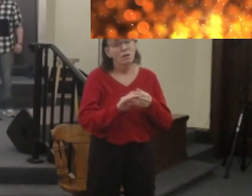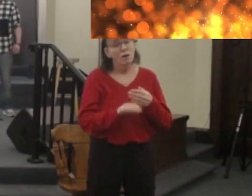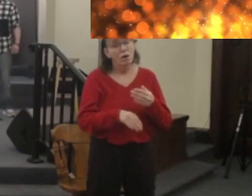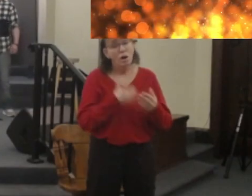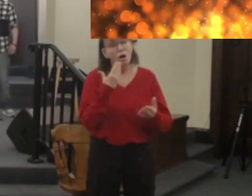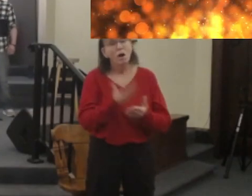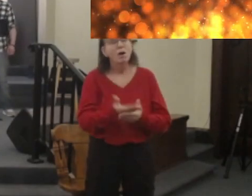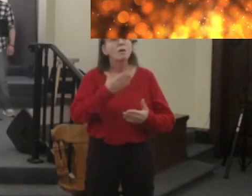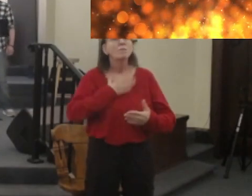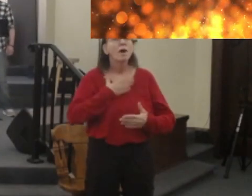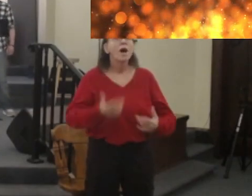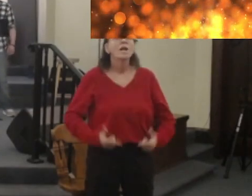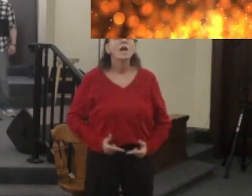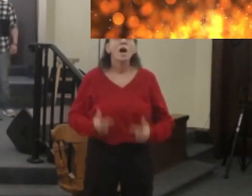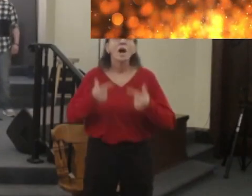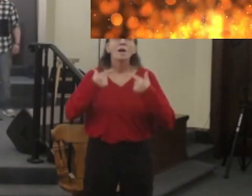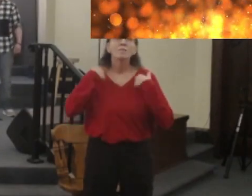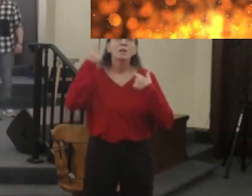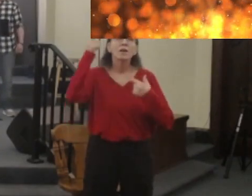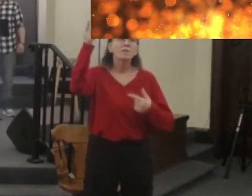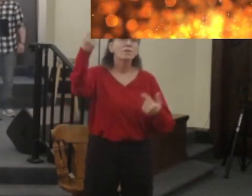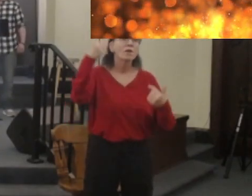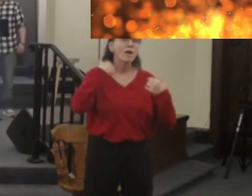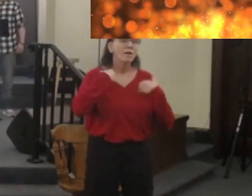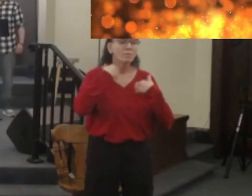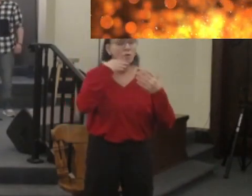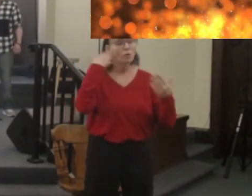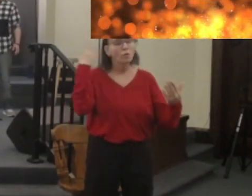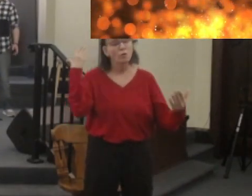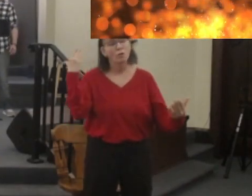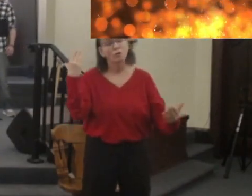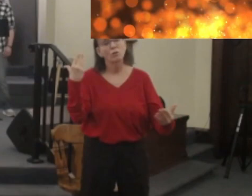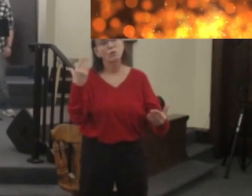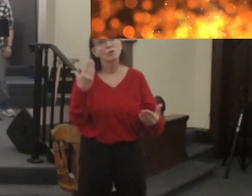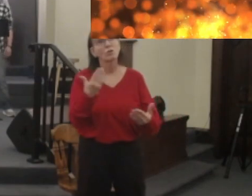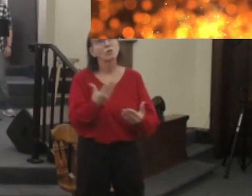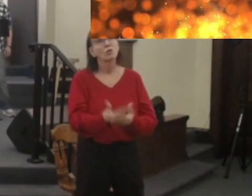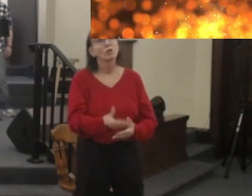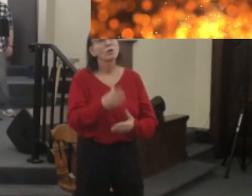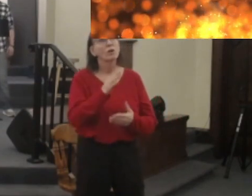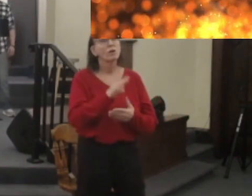faithful. And all my life you have been so, so